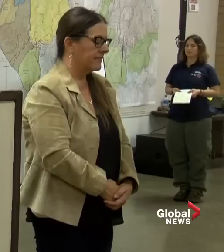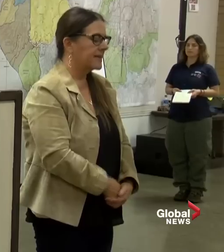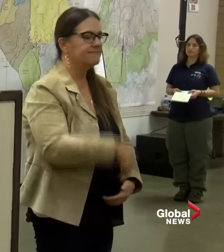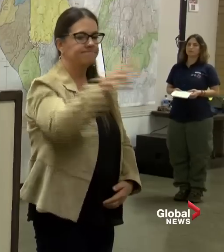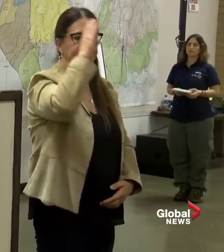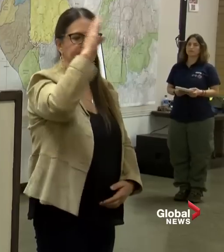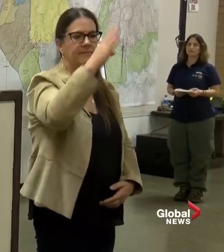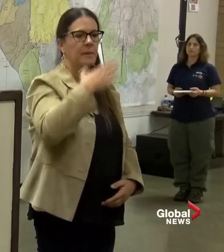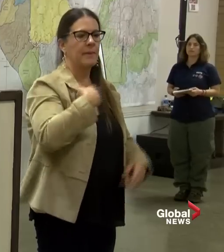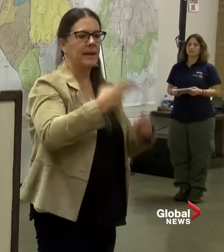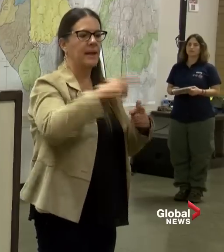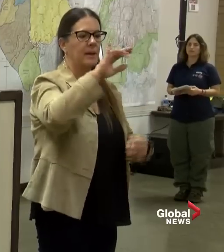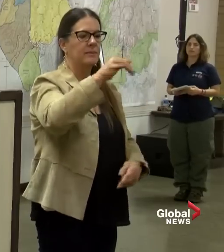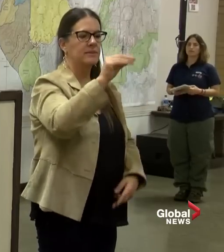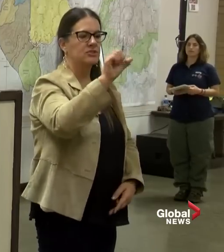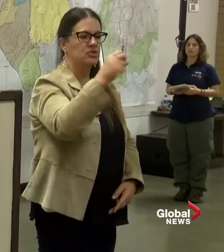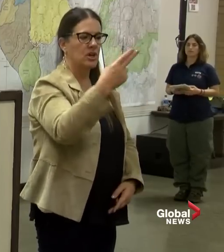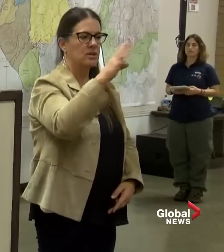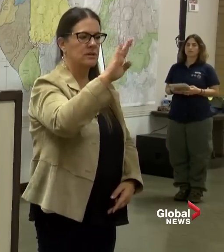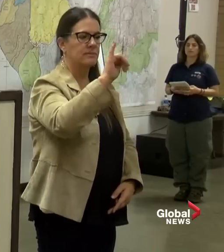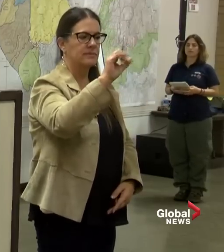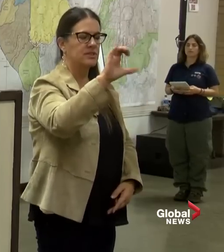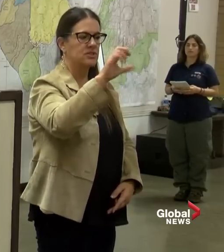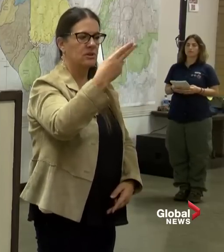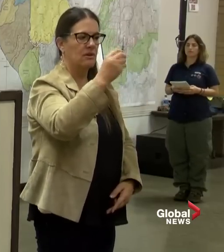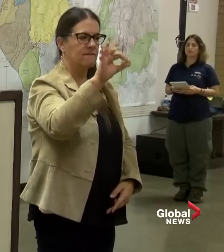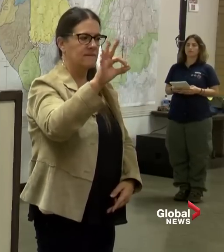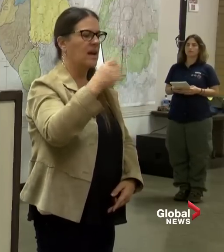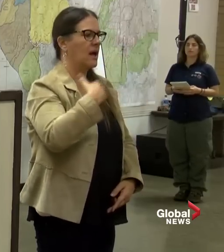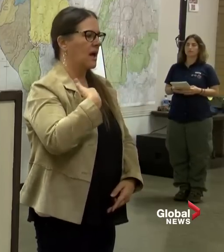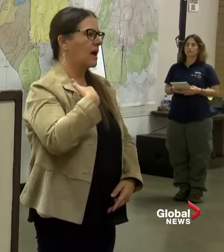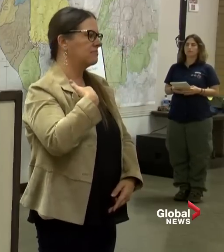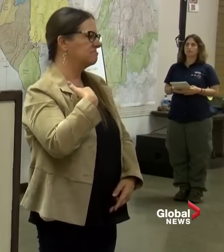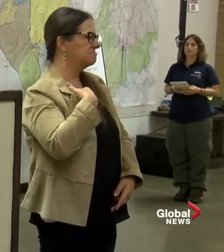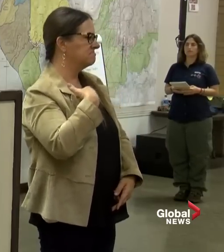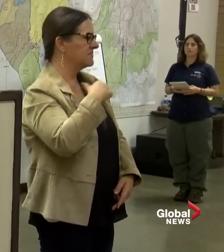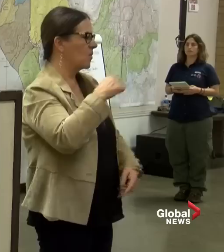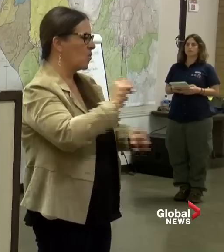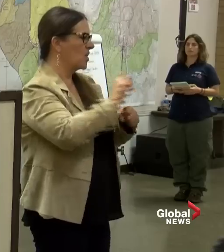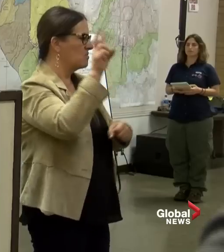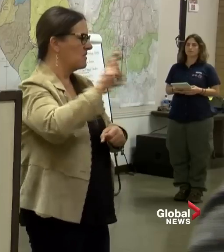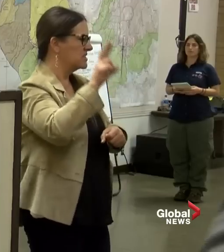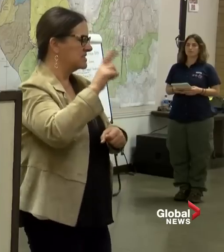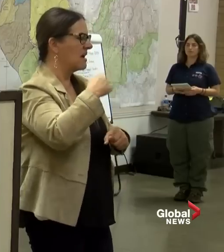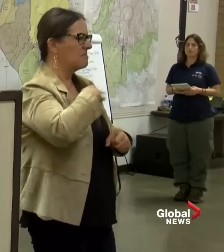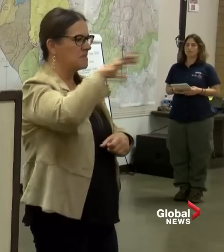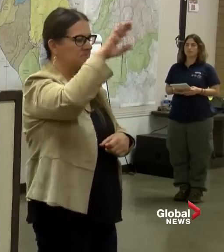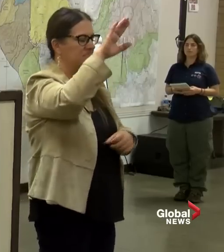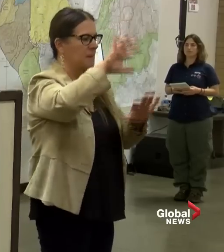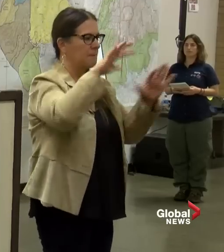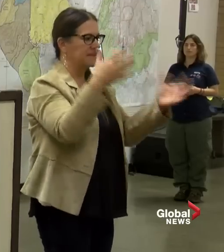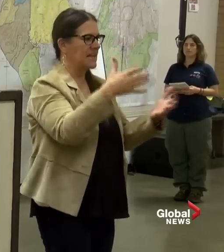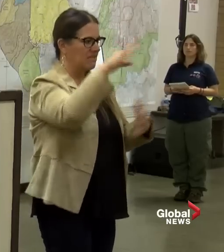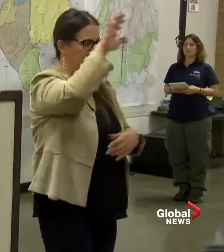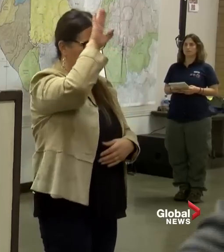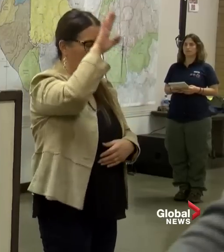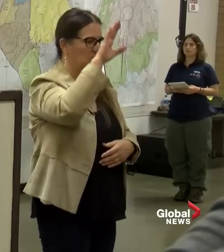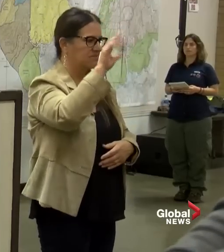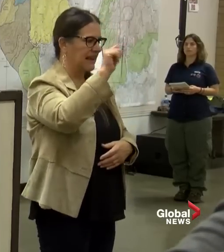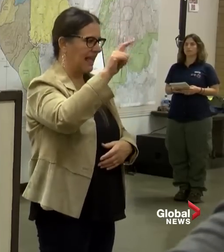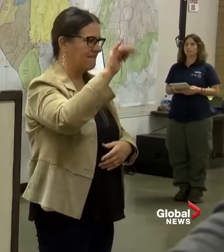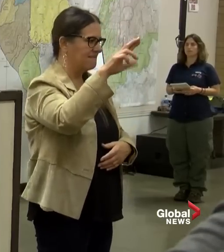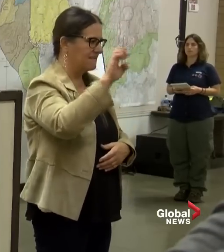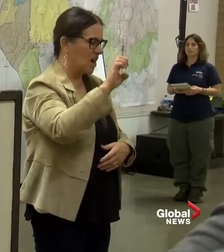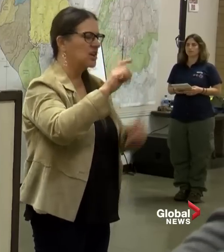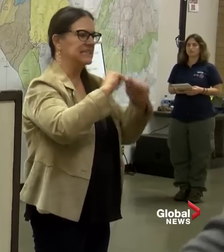Good evening. My name is Josh Bischoff. I'm a battalion chief for CAL FIRE, and I work in the Riverside unit. I'm proud to serve on Incident Management, CAL FIRE